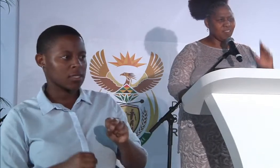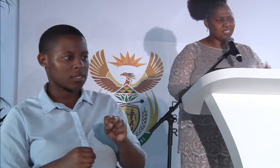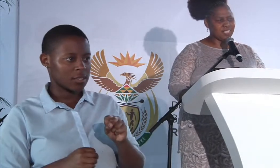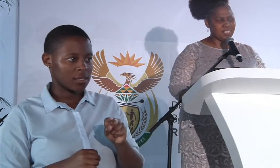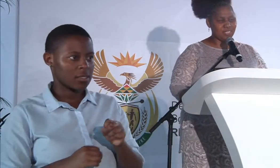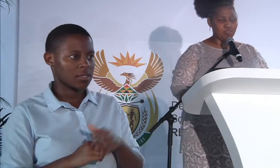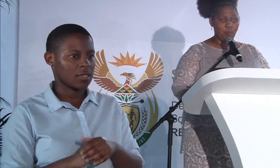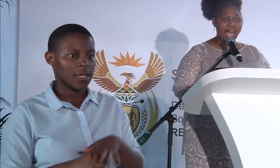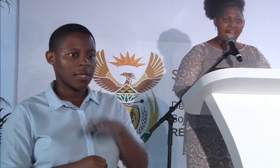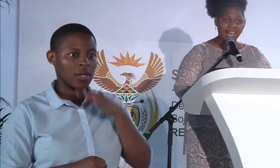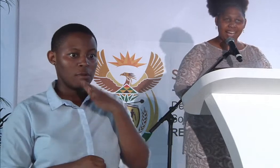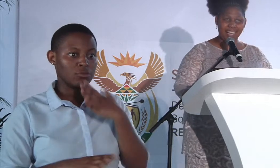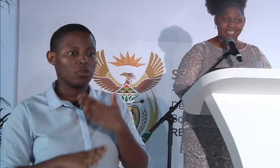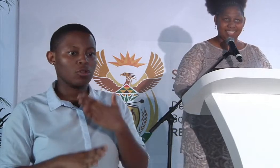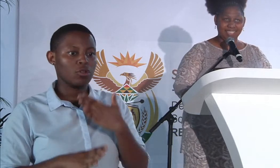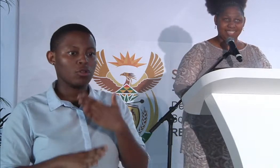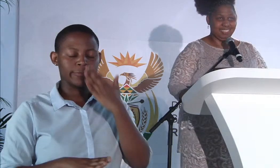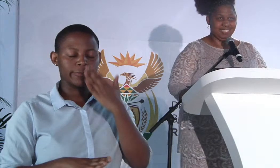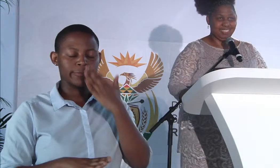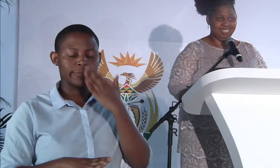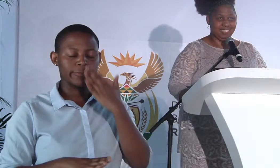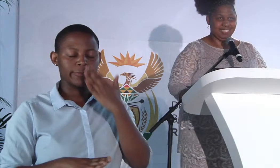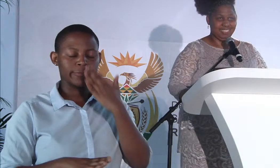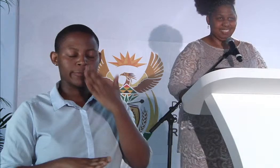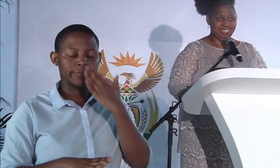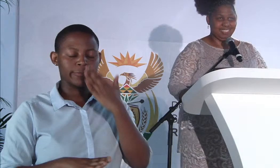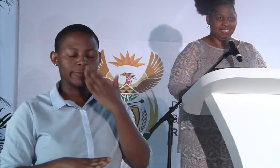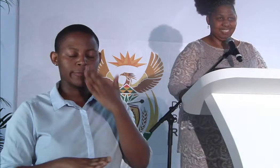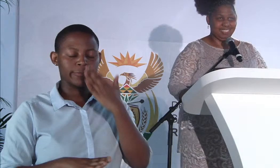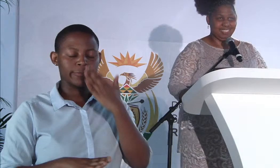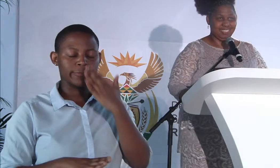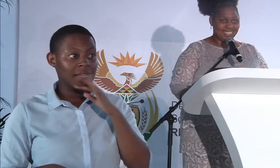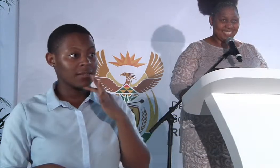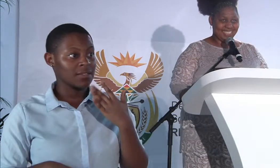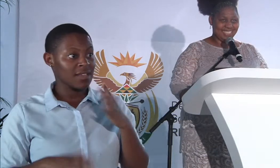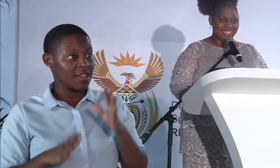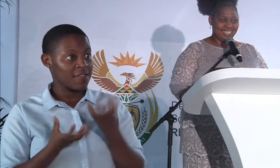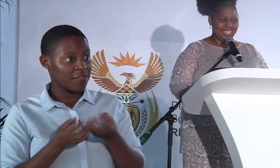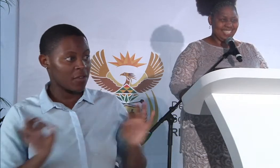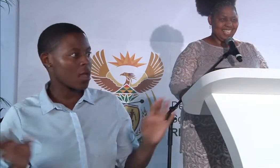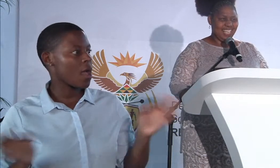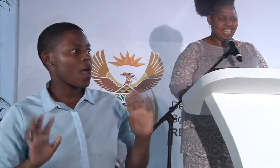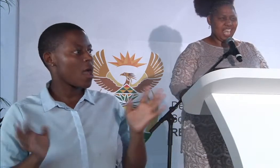not in this for mahala. Isn't it, ama gents?